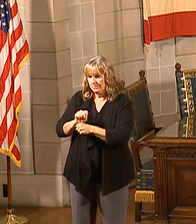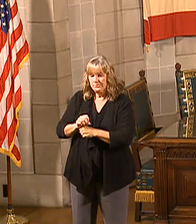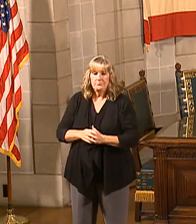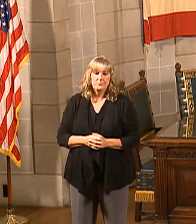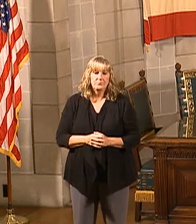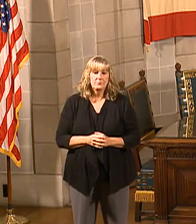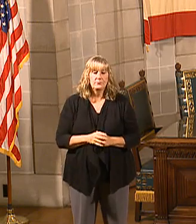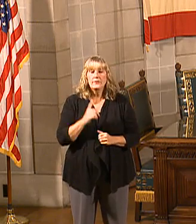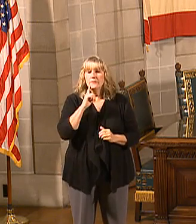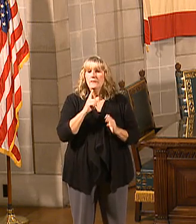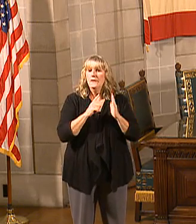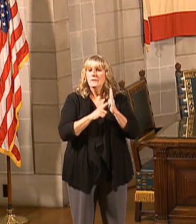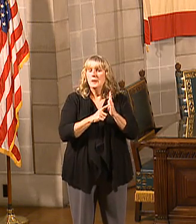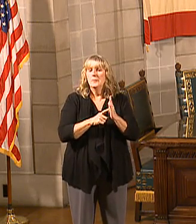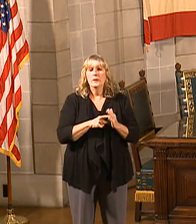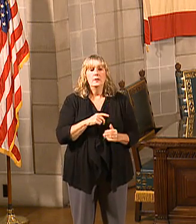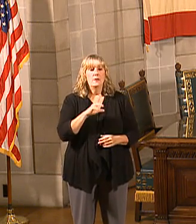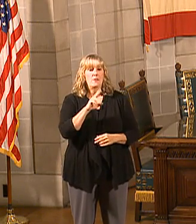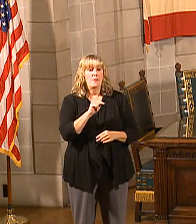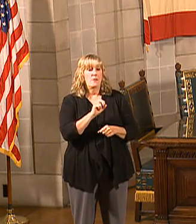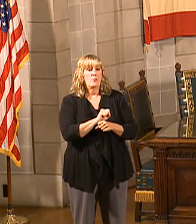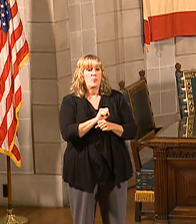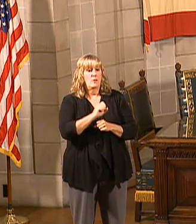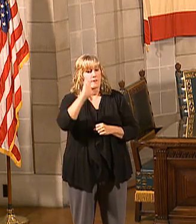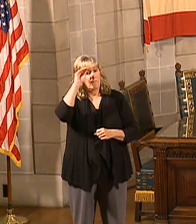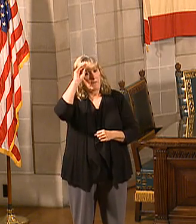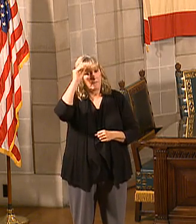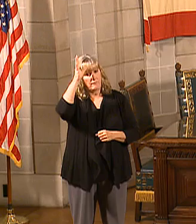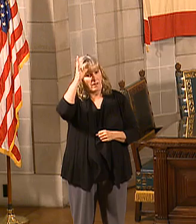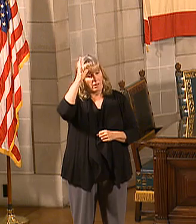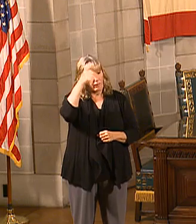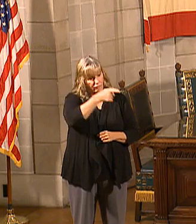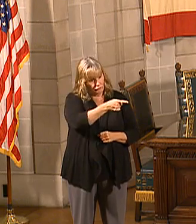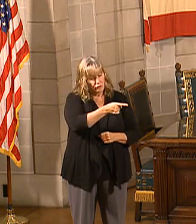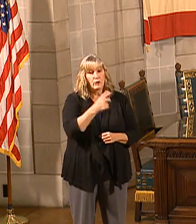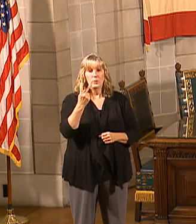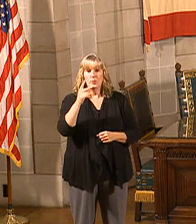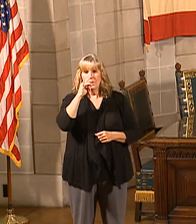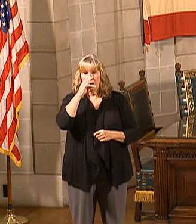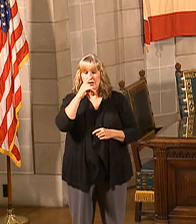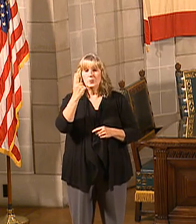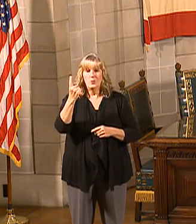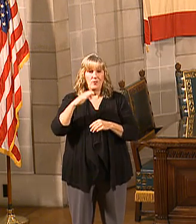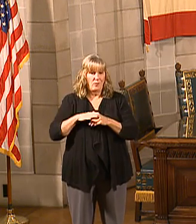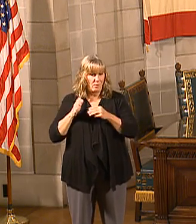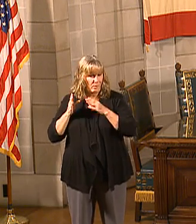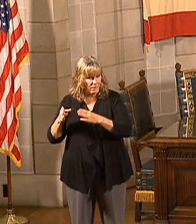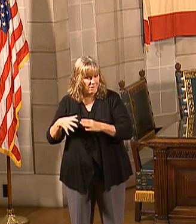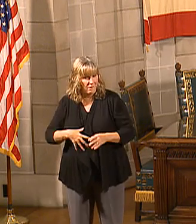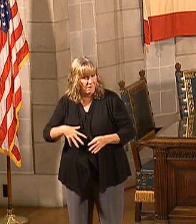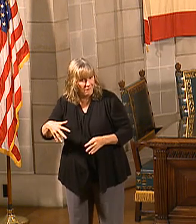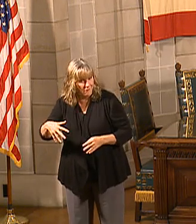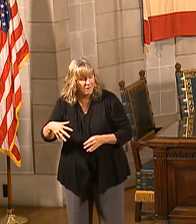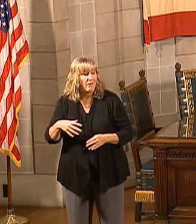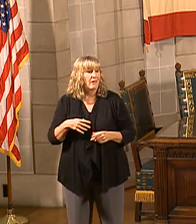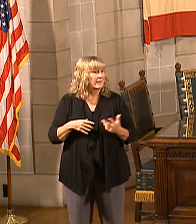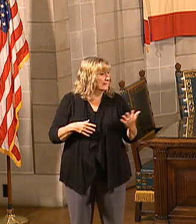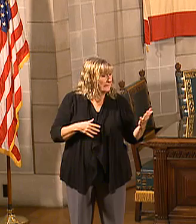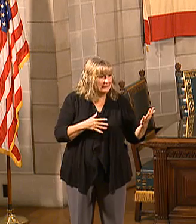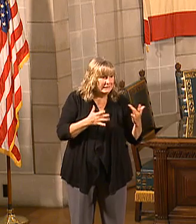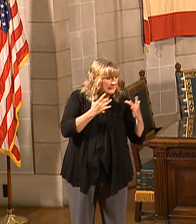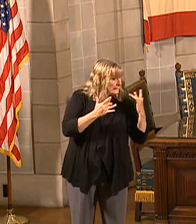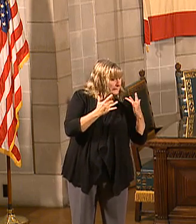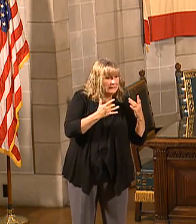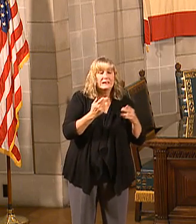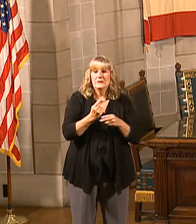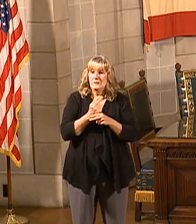we've had an unemployed dad who had 2 kids at home with one on the way, and he was able to leverage the program to be able to